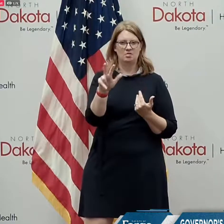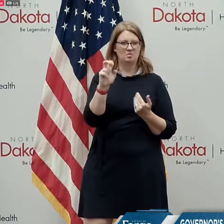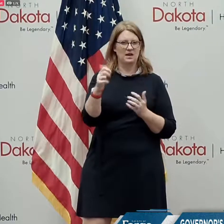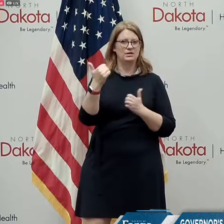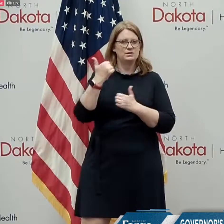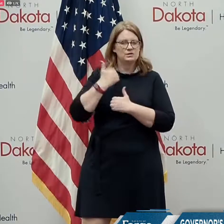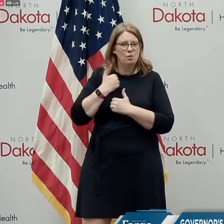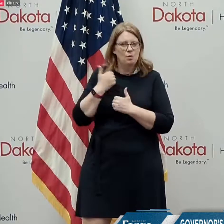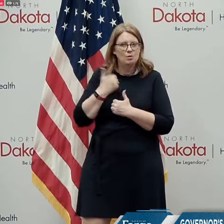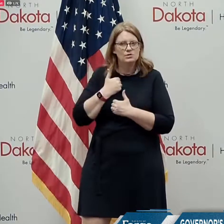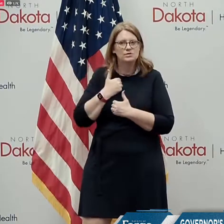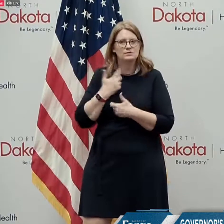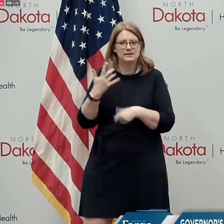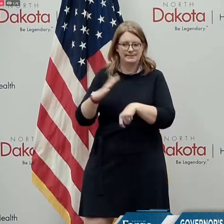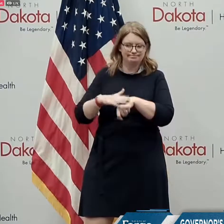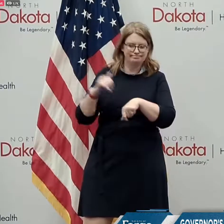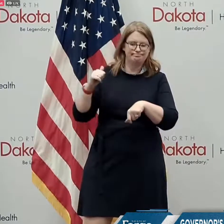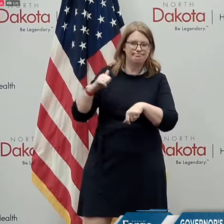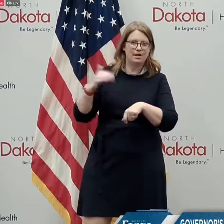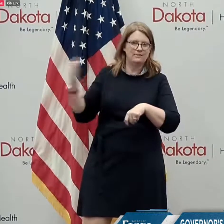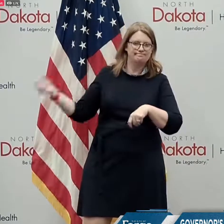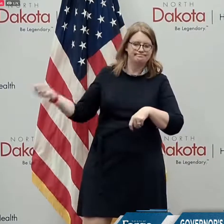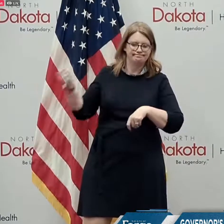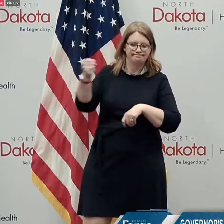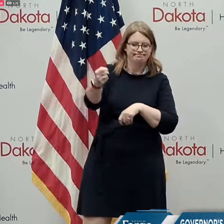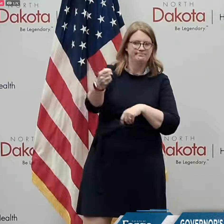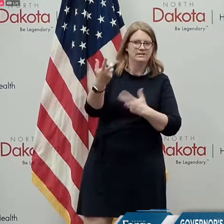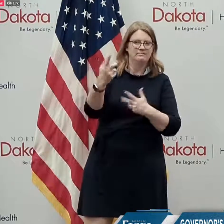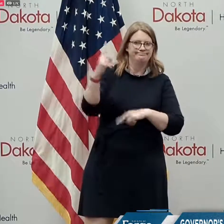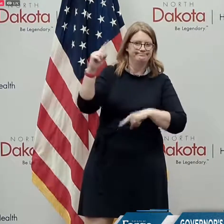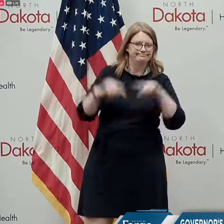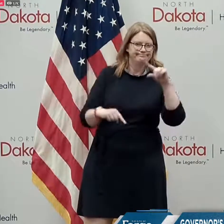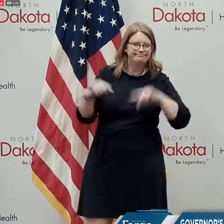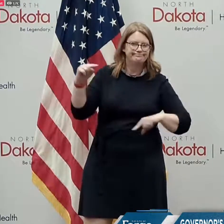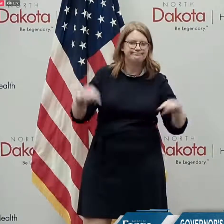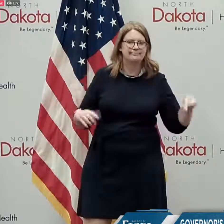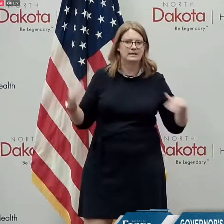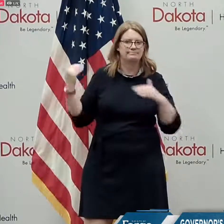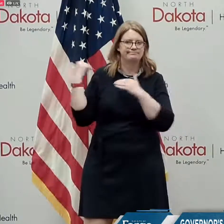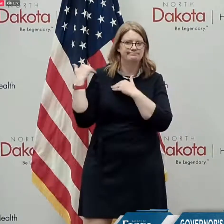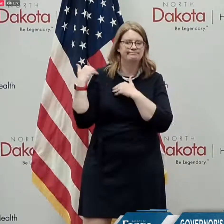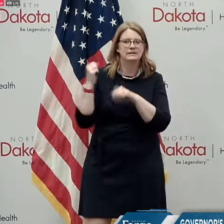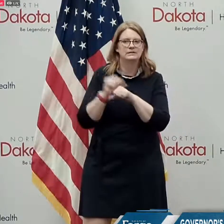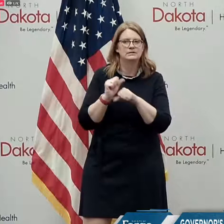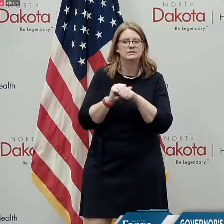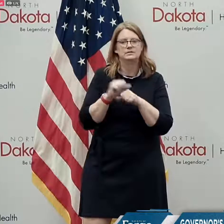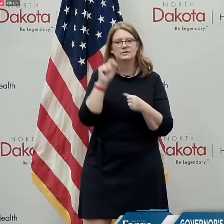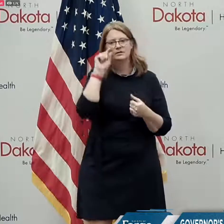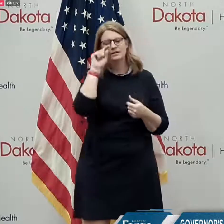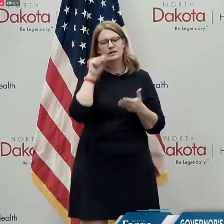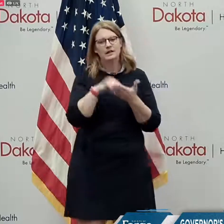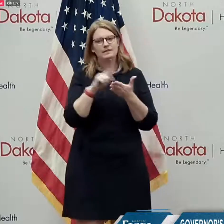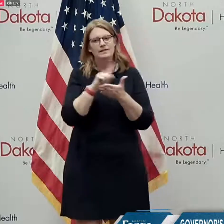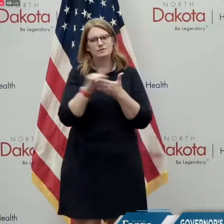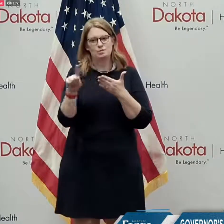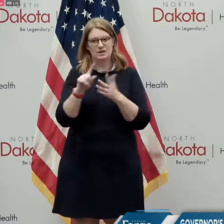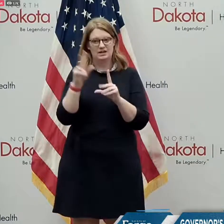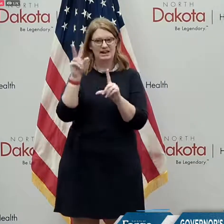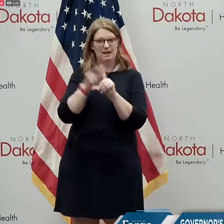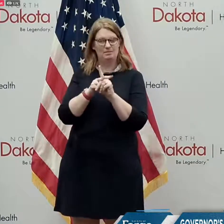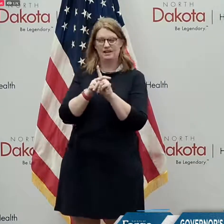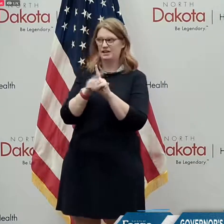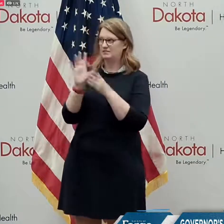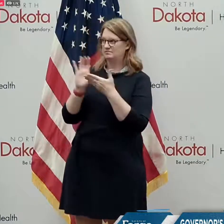soldiers that have been called up, performing a variety of duties. When we were putting in an application this week to the federal government